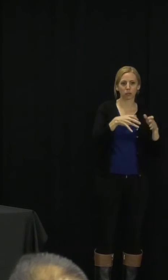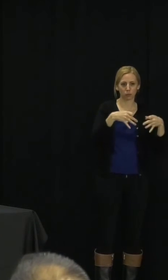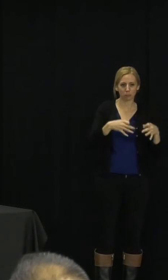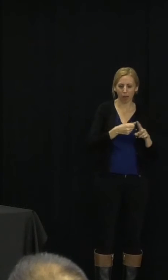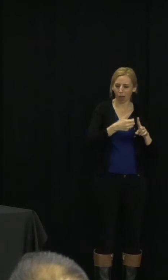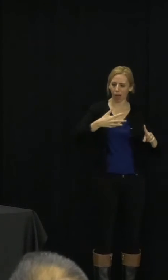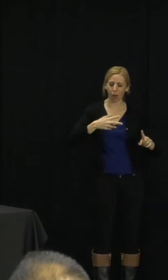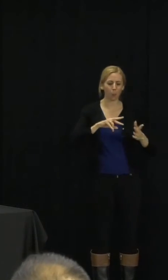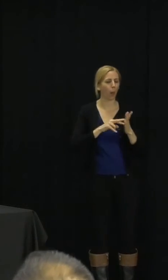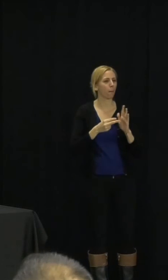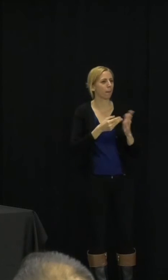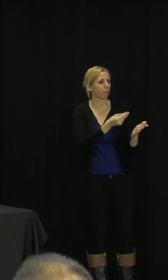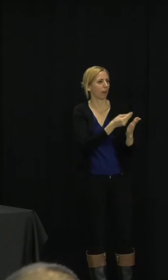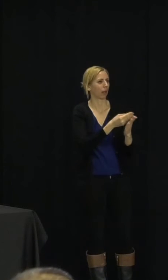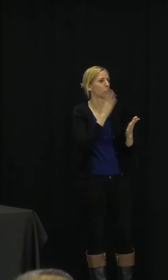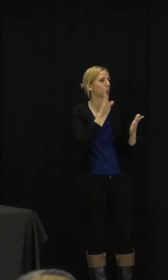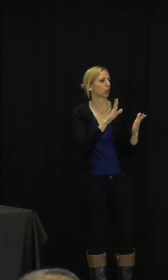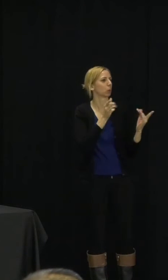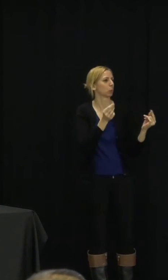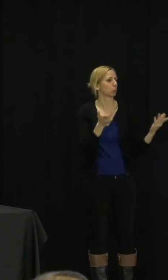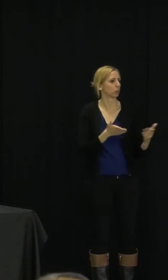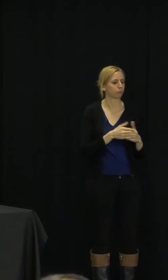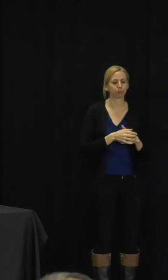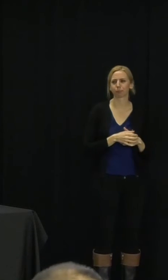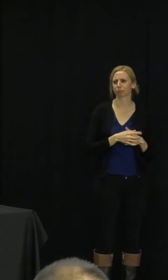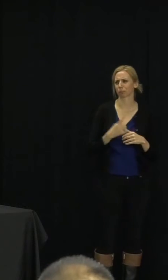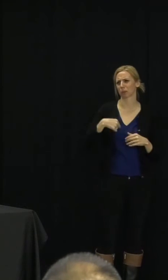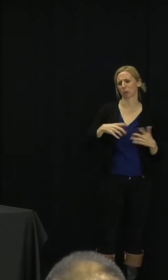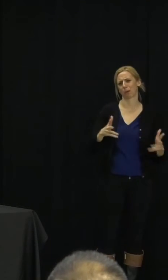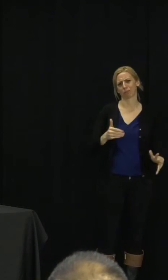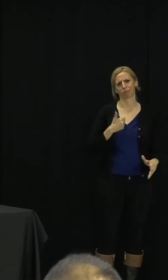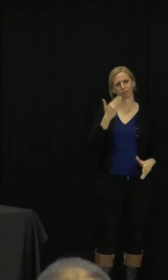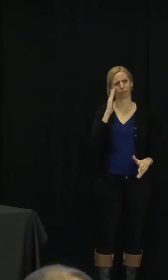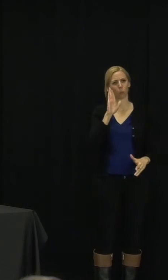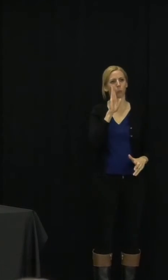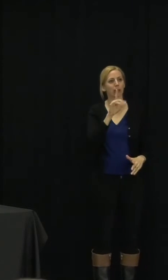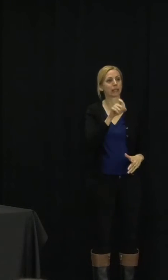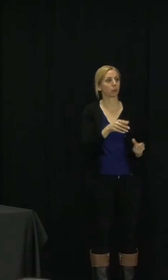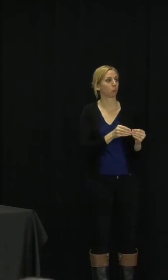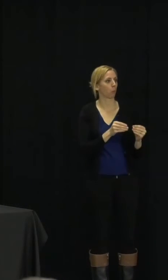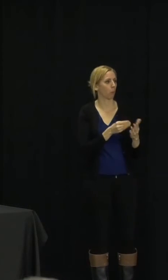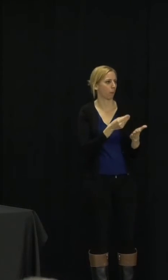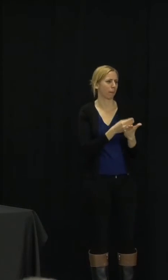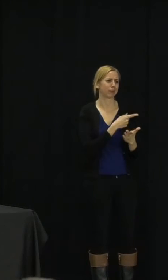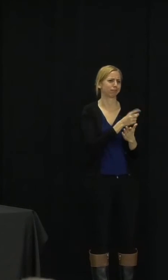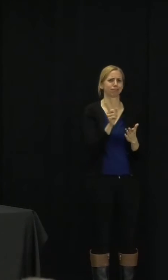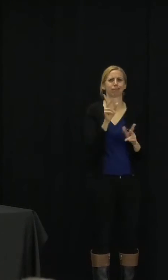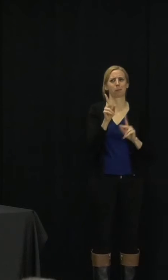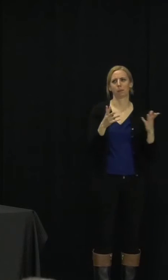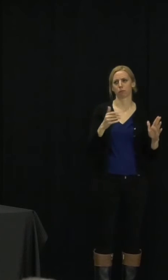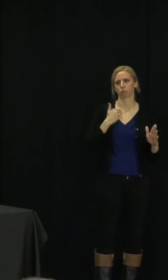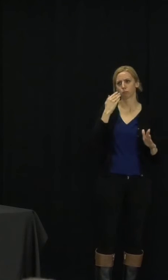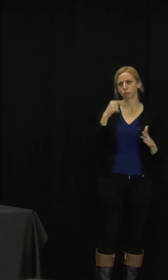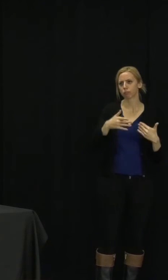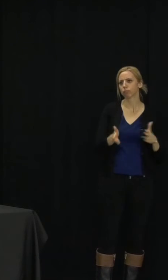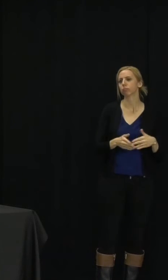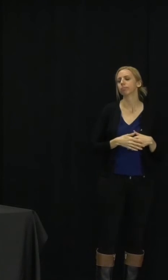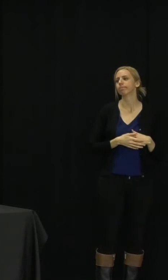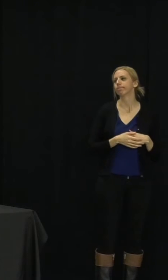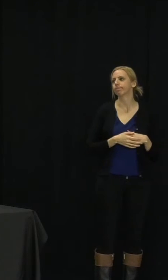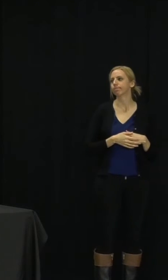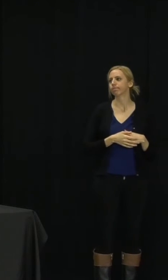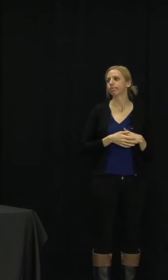So I'm keeping my eye on the time, and there's actually a countdown clock that has got my attention. So I want to sort of zoom